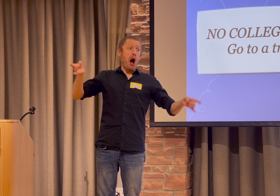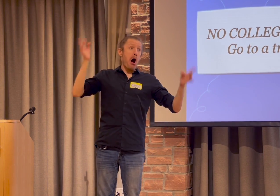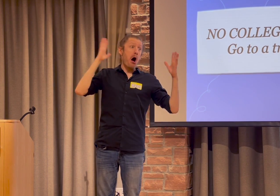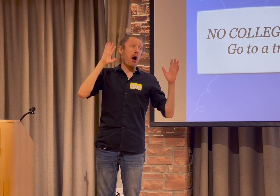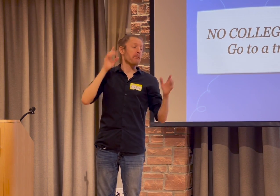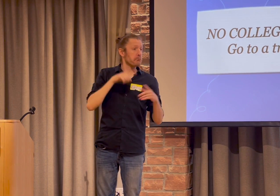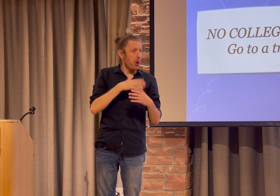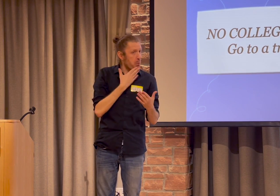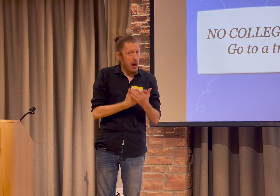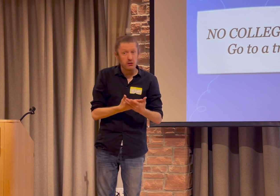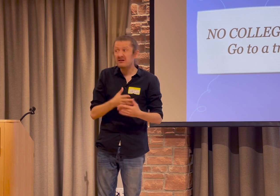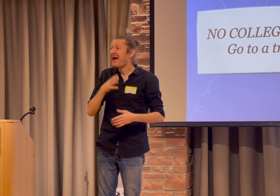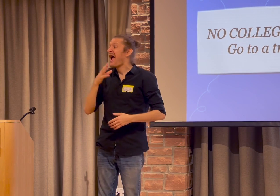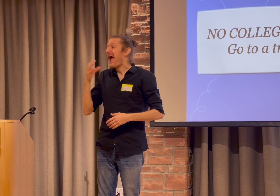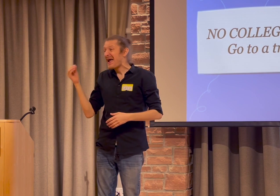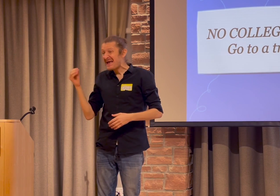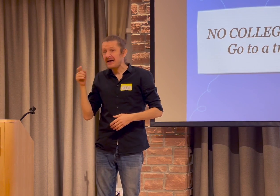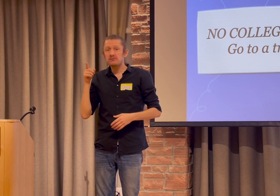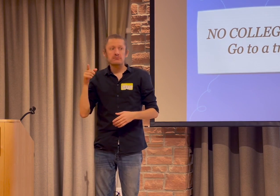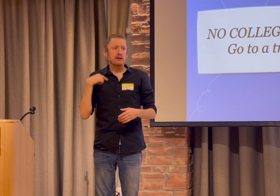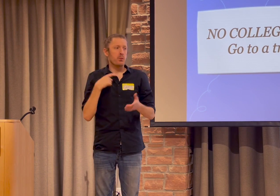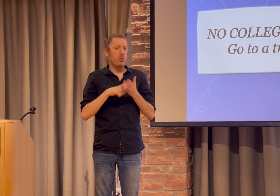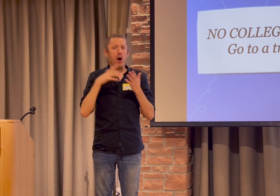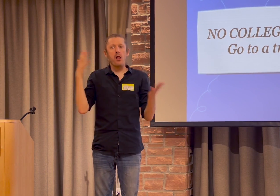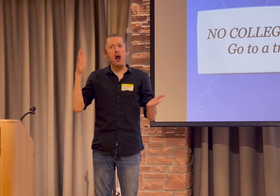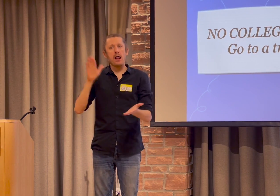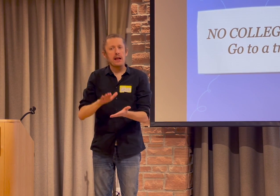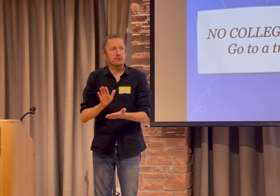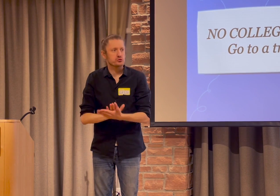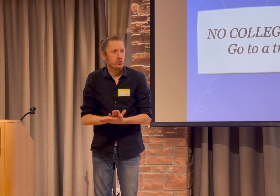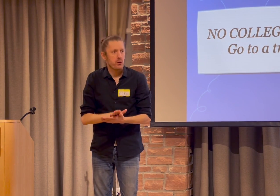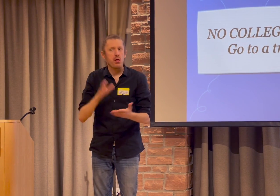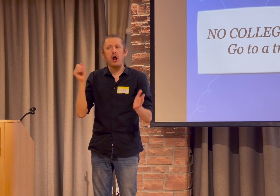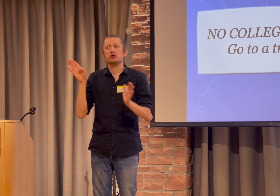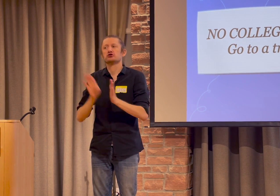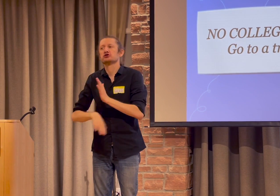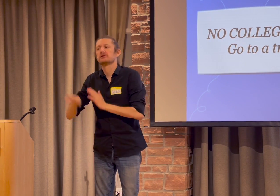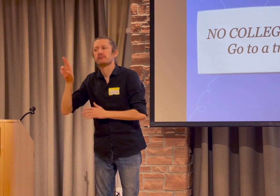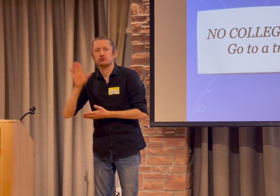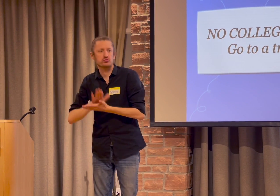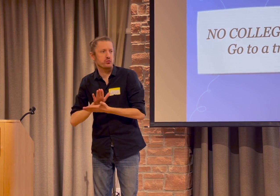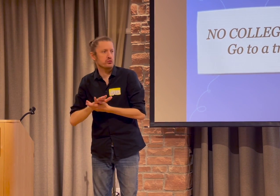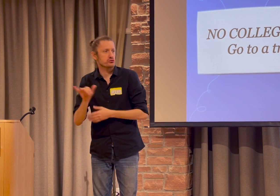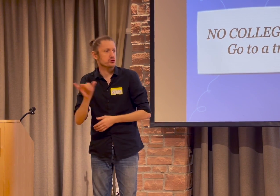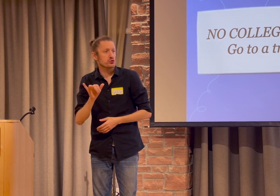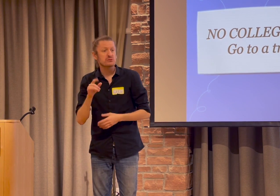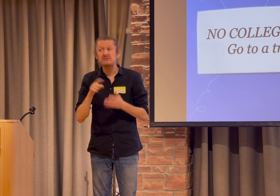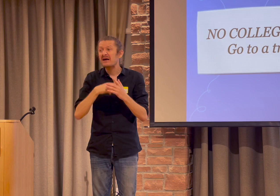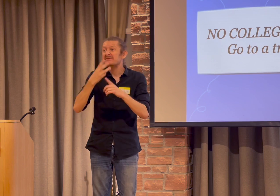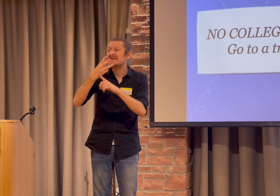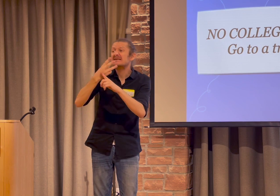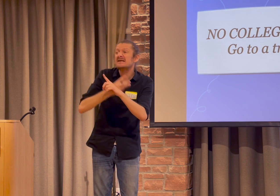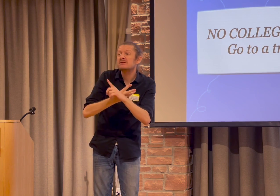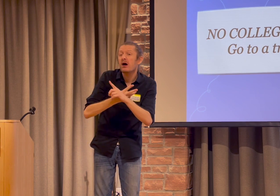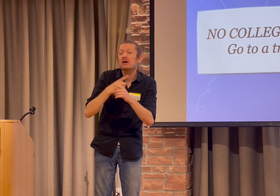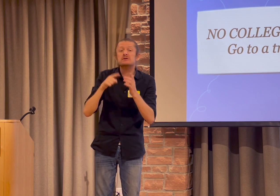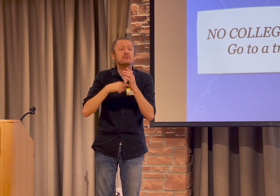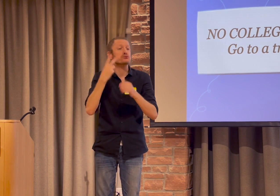Typically, those jobs pay very well. Not, you know, top of the field, but very well. And it requires less school, and those